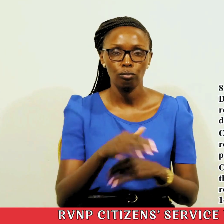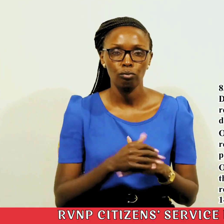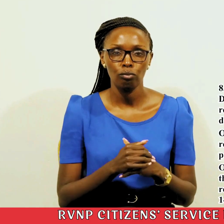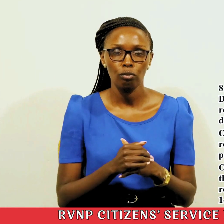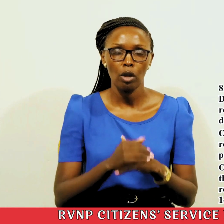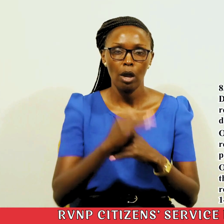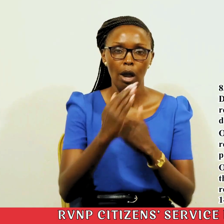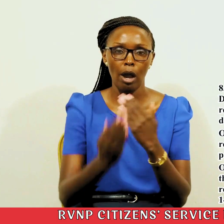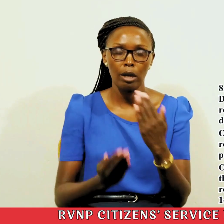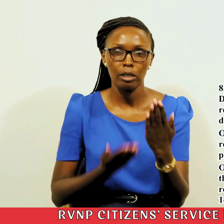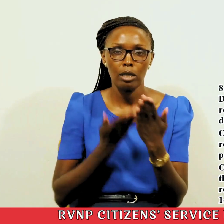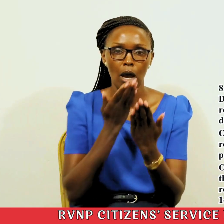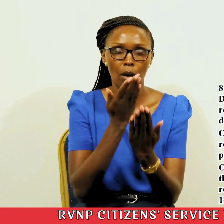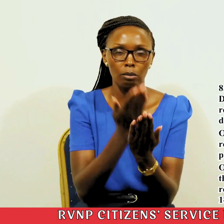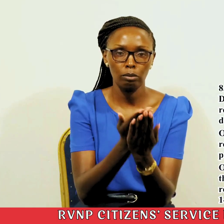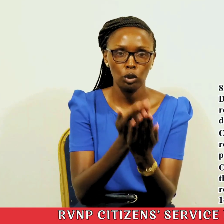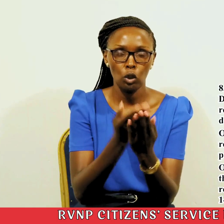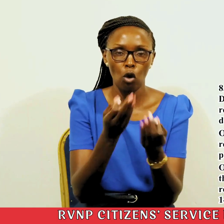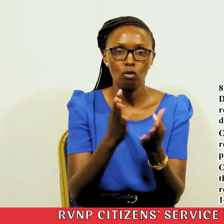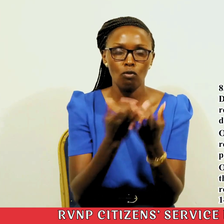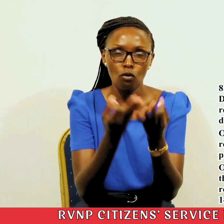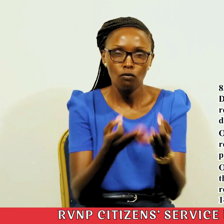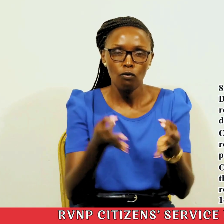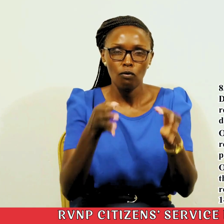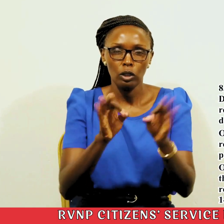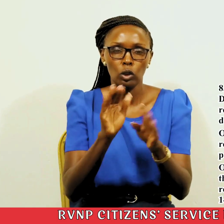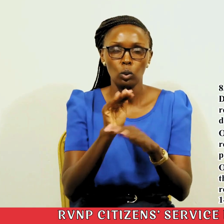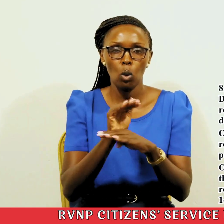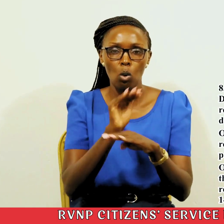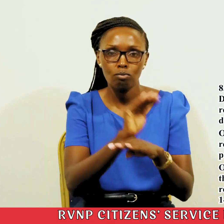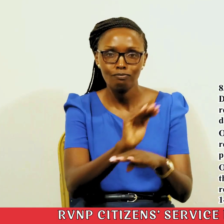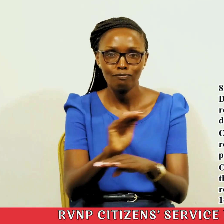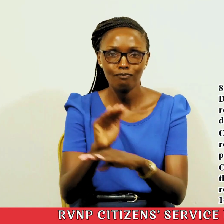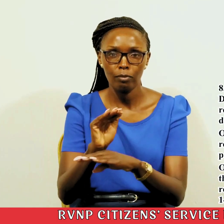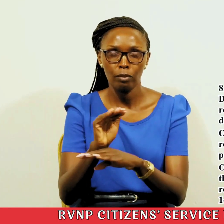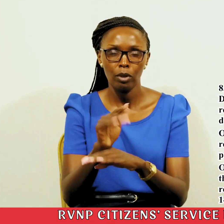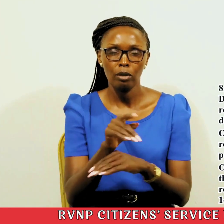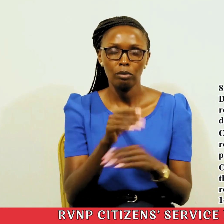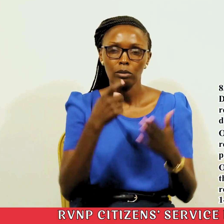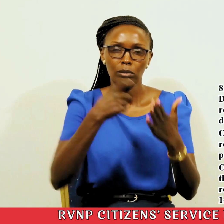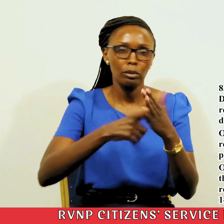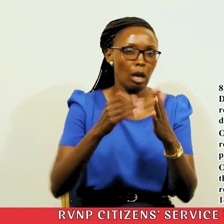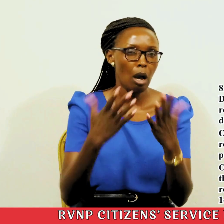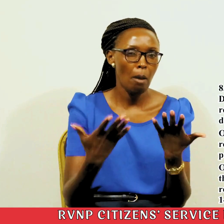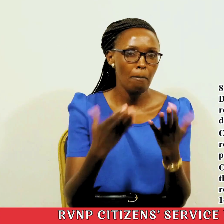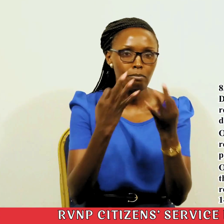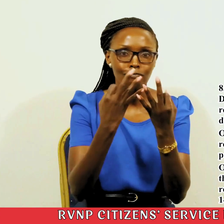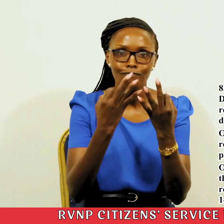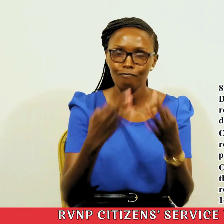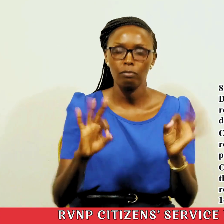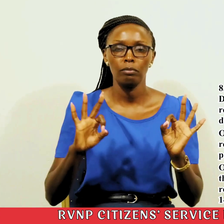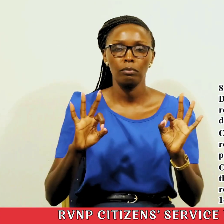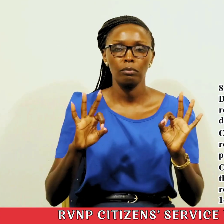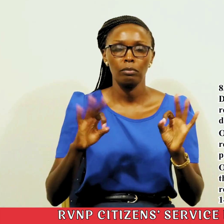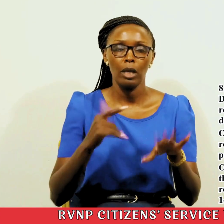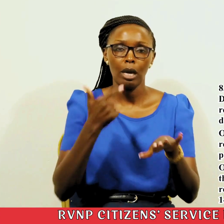Submission of formal request. This is a free service. The timeline